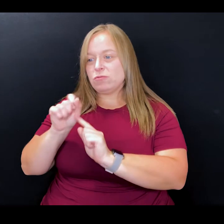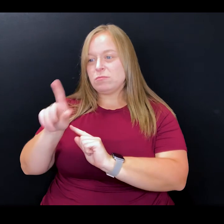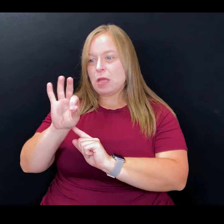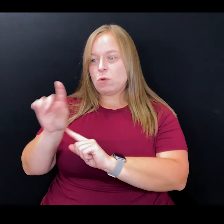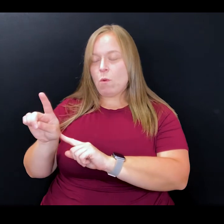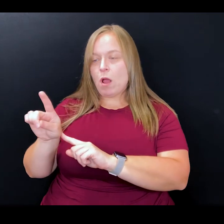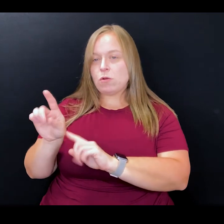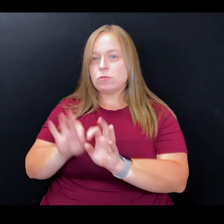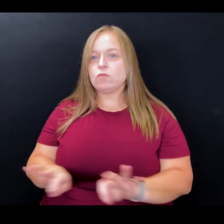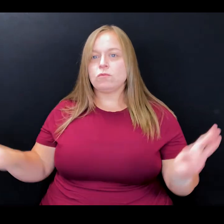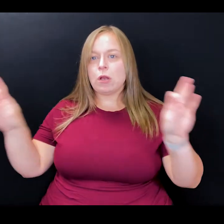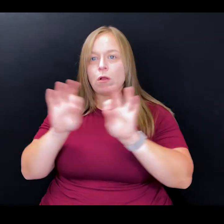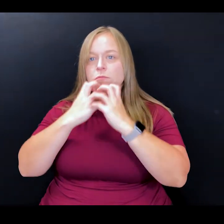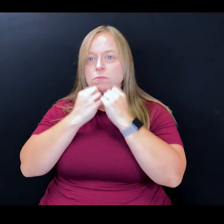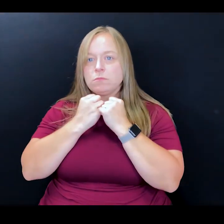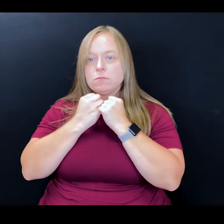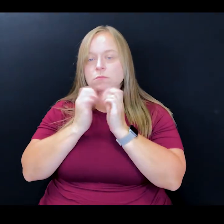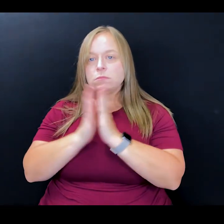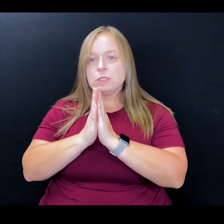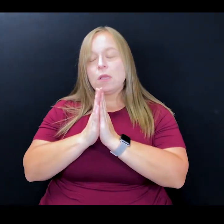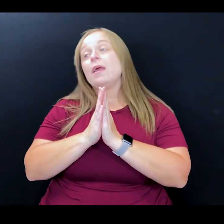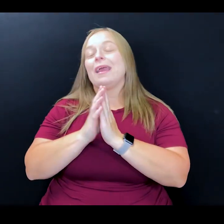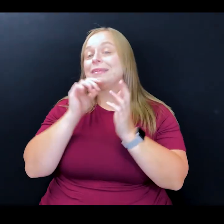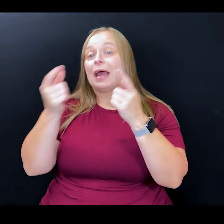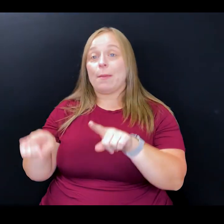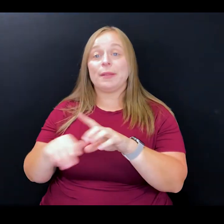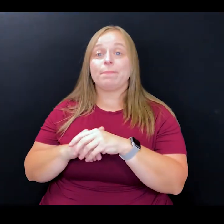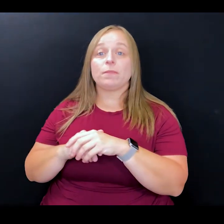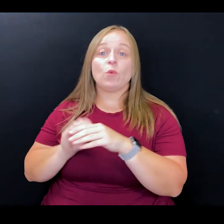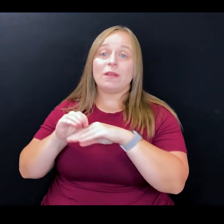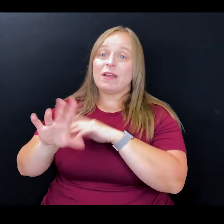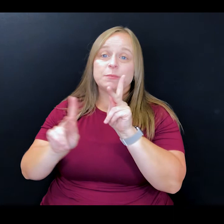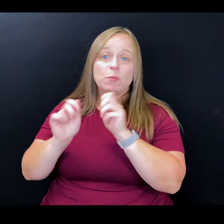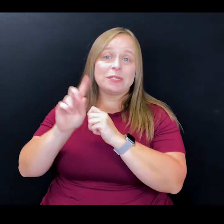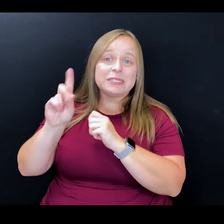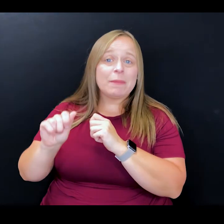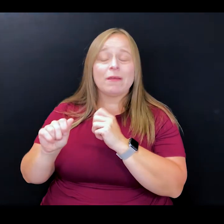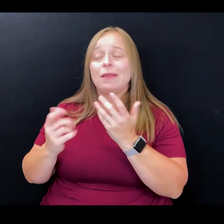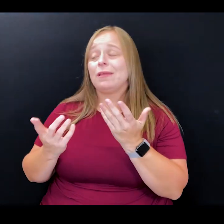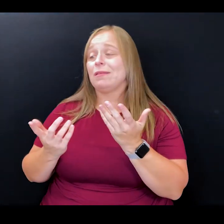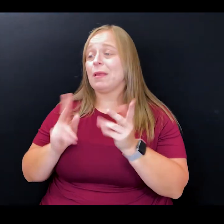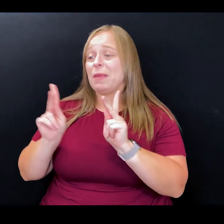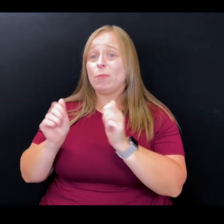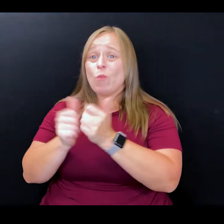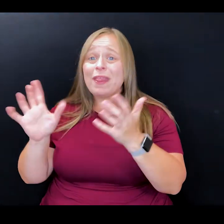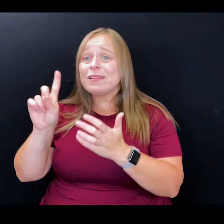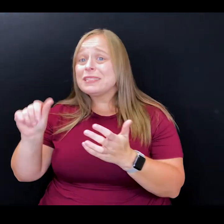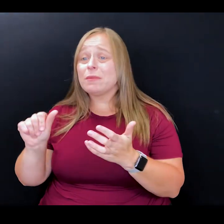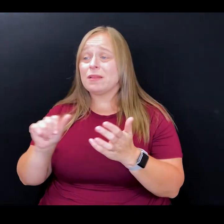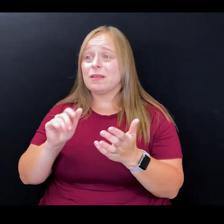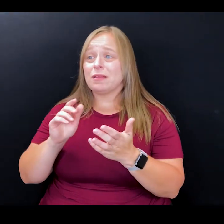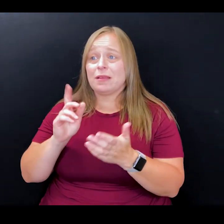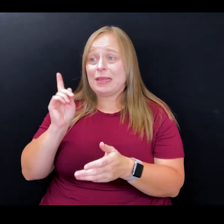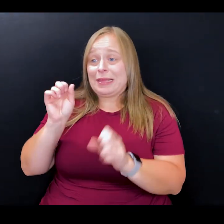to 911 is critical. And that is not happening. So it affects people with disabilities and people without